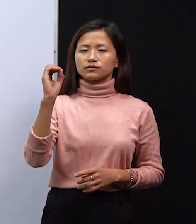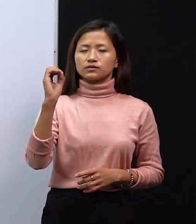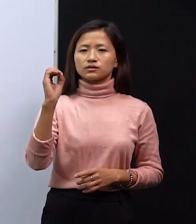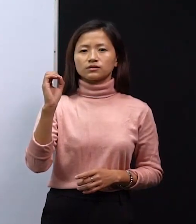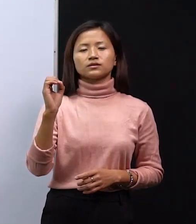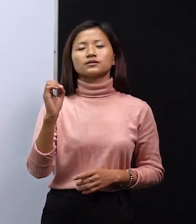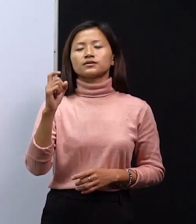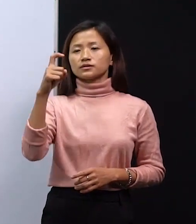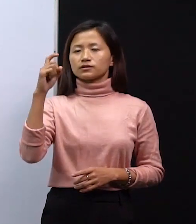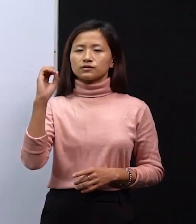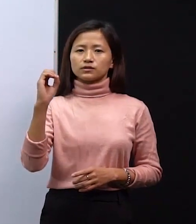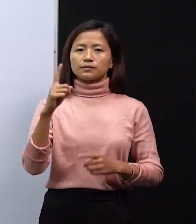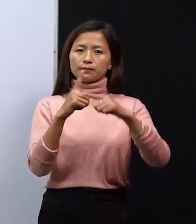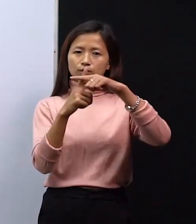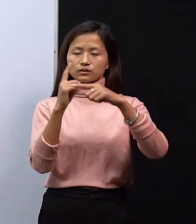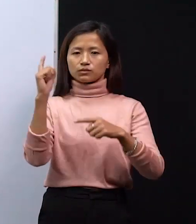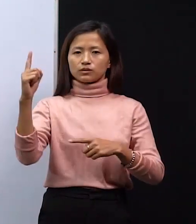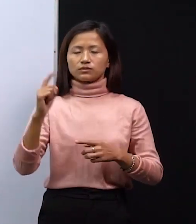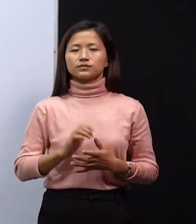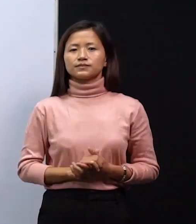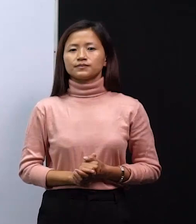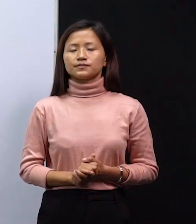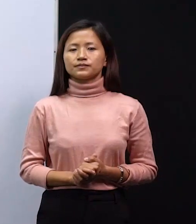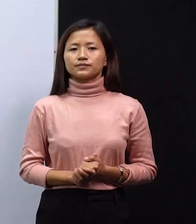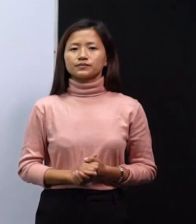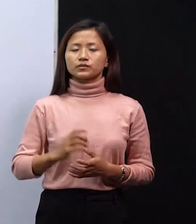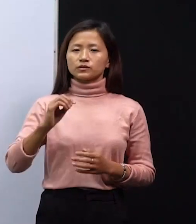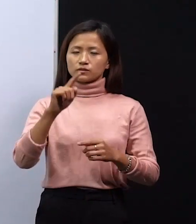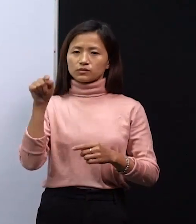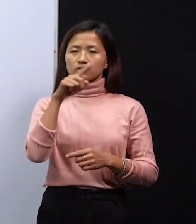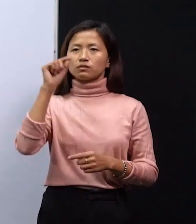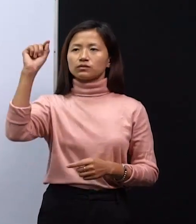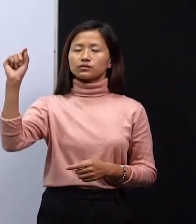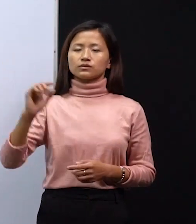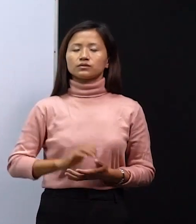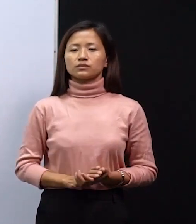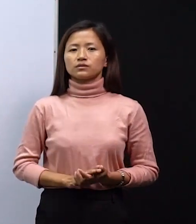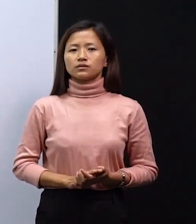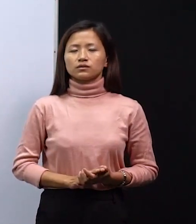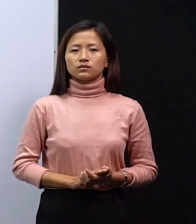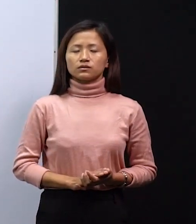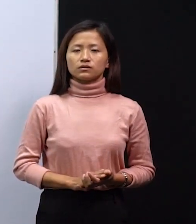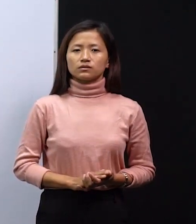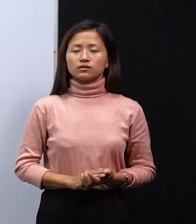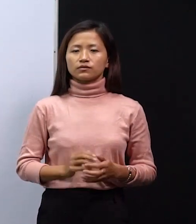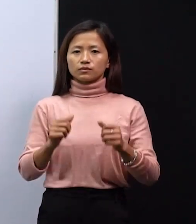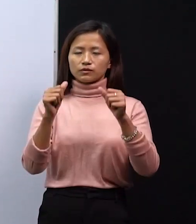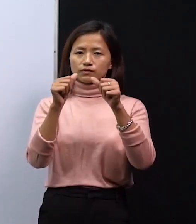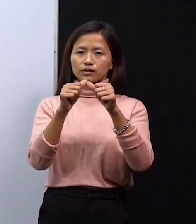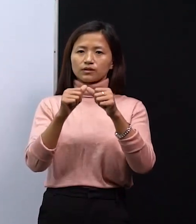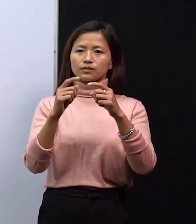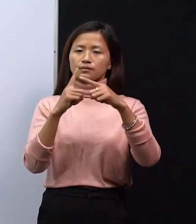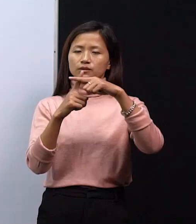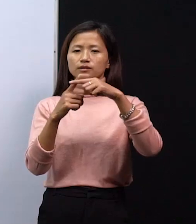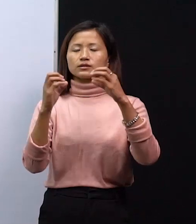1. 70 plus 1 is 71, the whole square. So this has come in the form of a